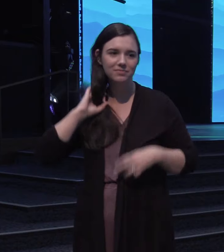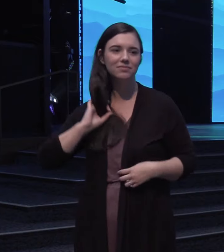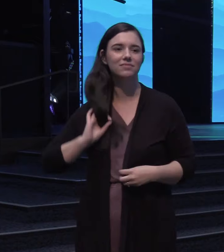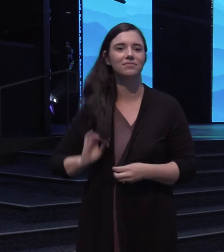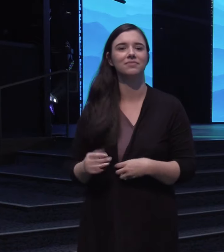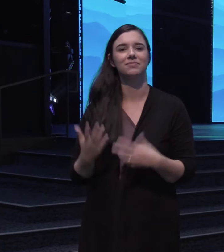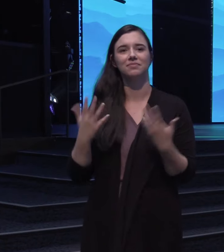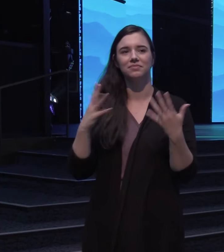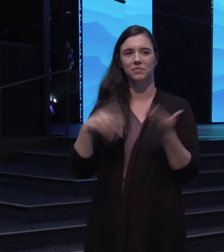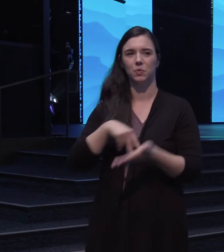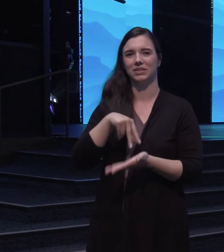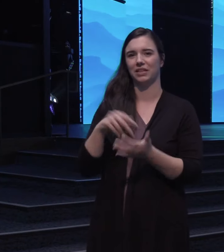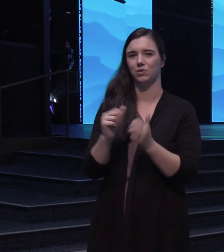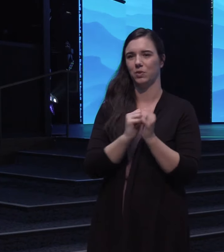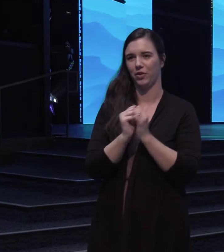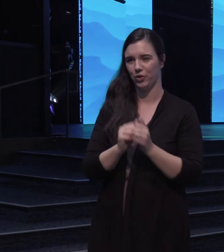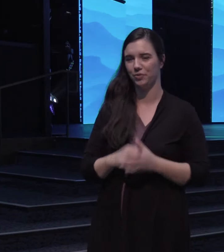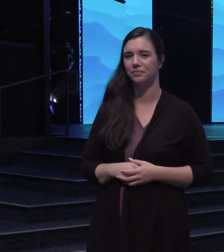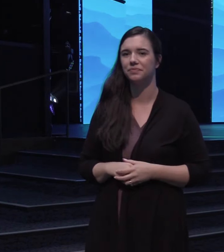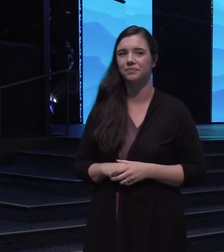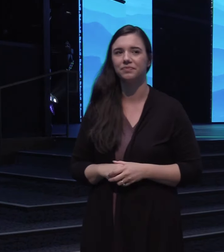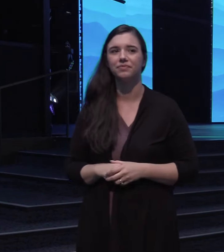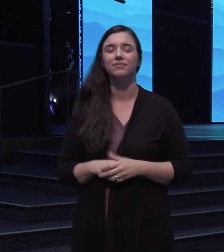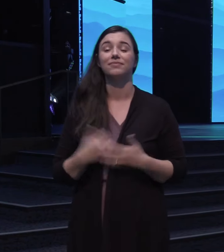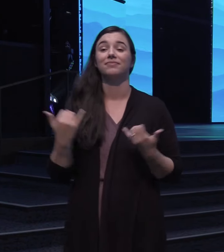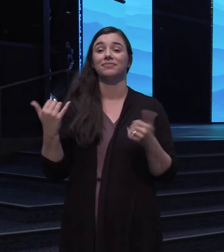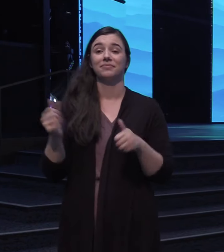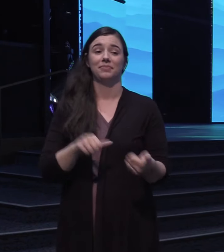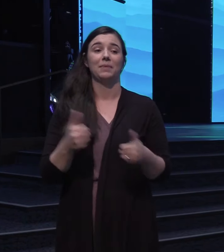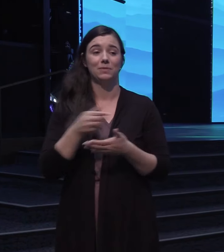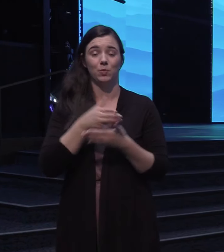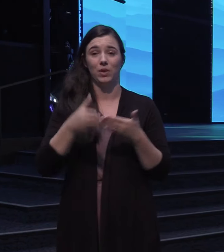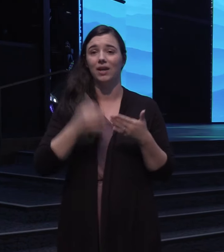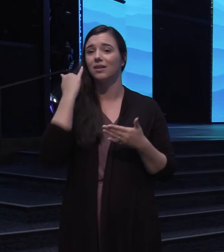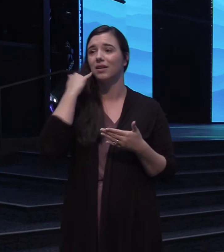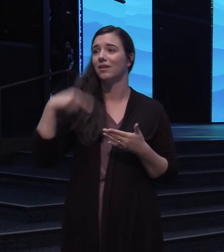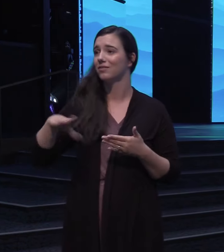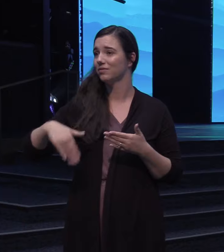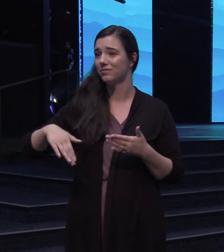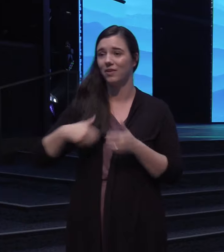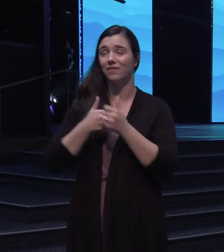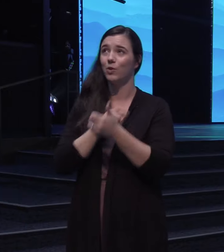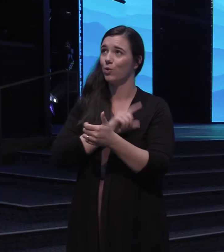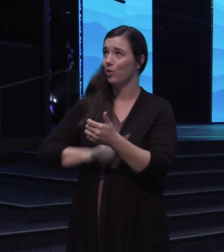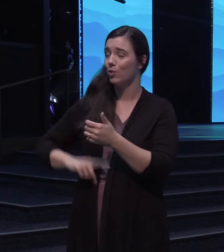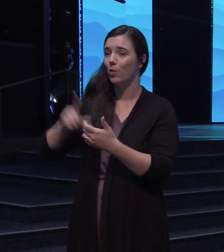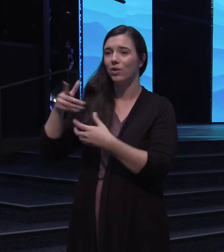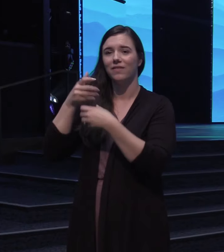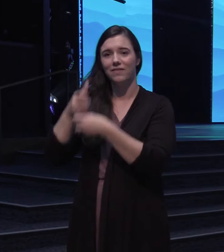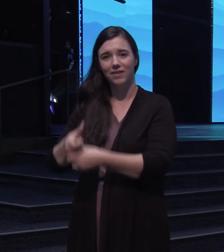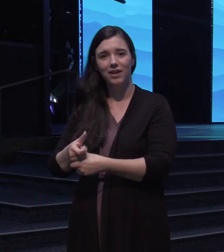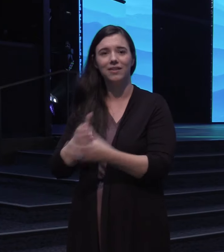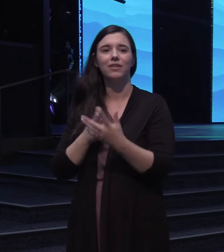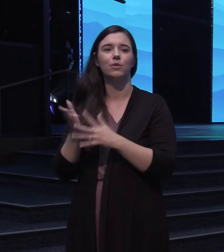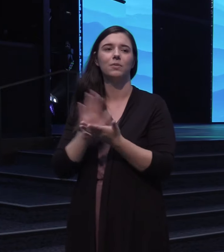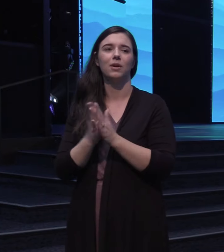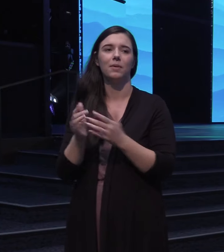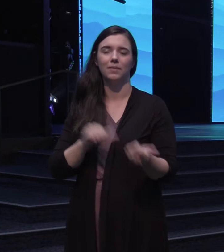Well, let's stand together. Listen, it's baptism weekend. And if you have not followed the Lord in faith by